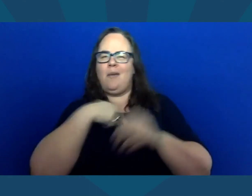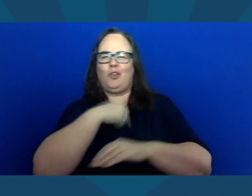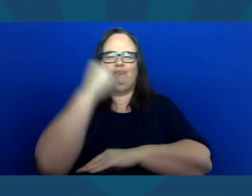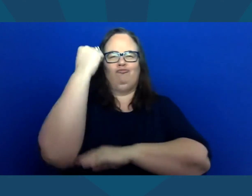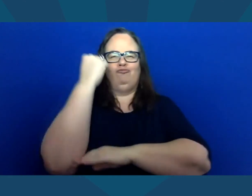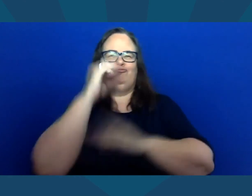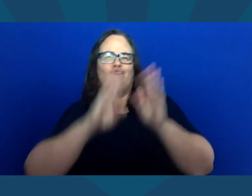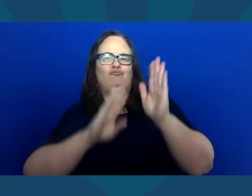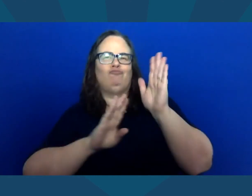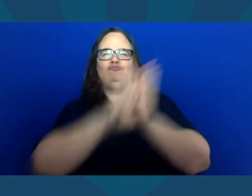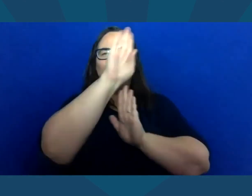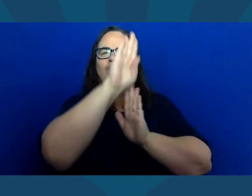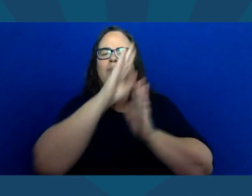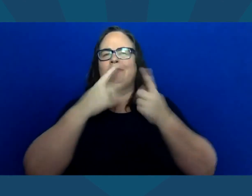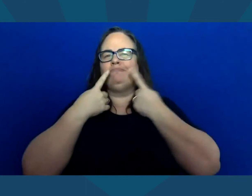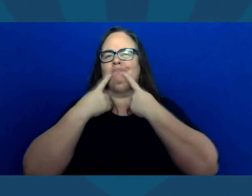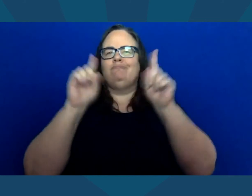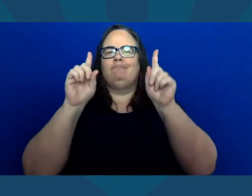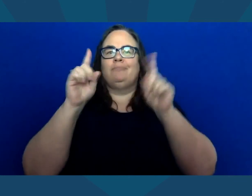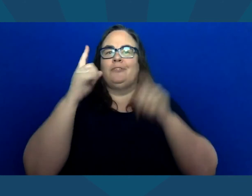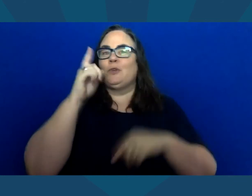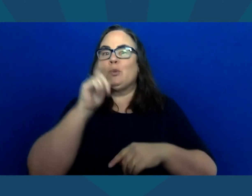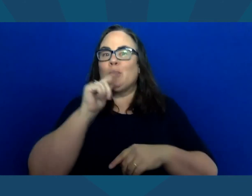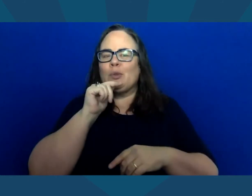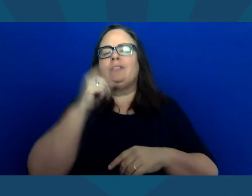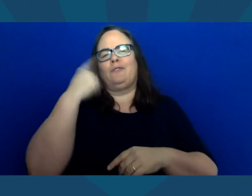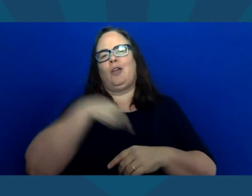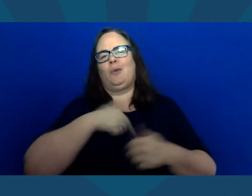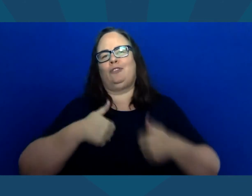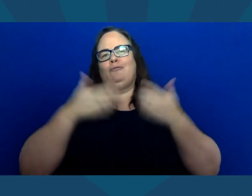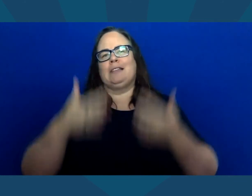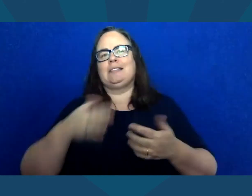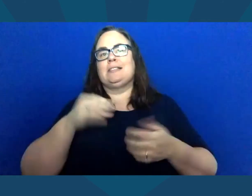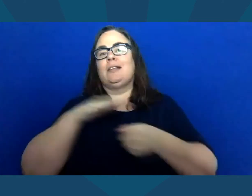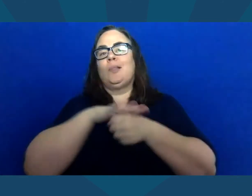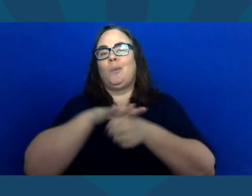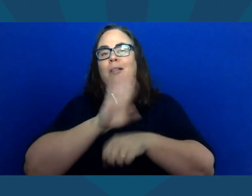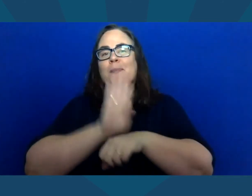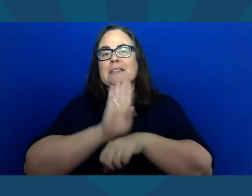to record growth and prosperity for both residents and local businesses.